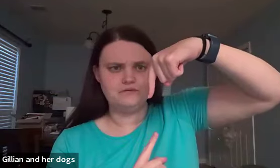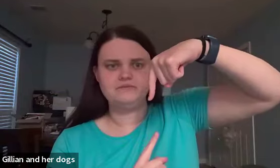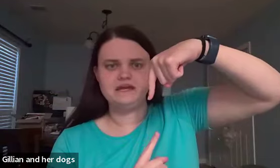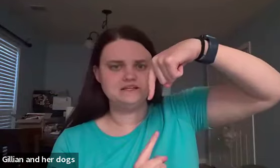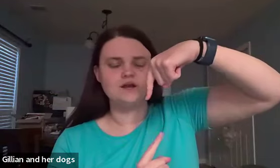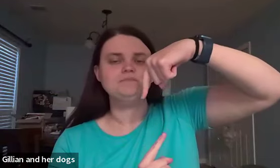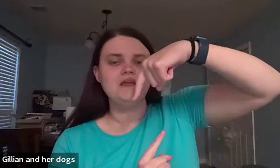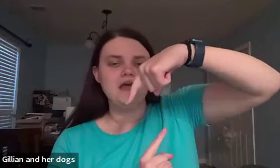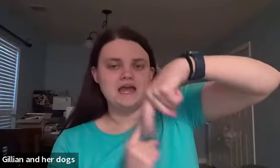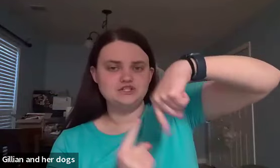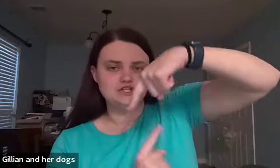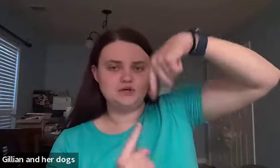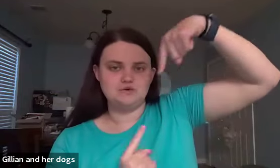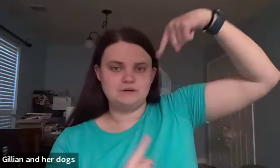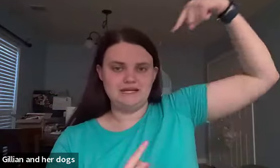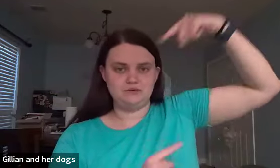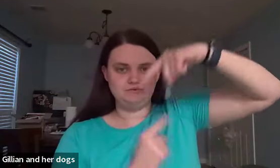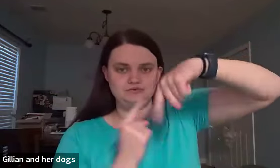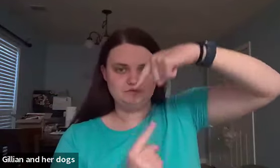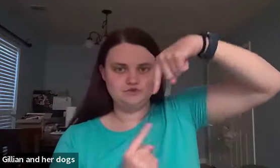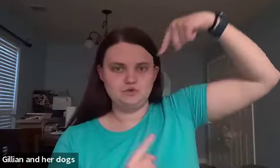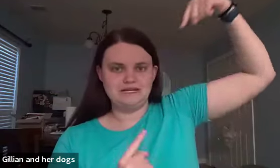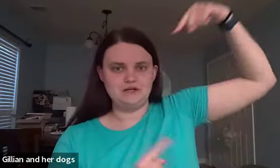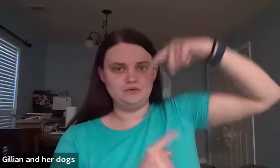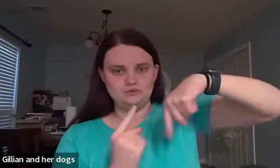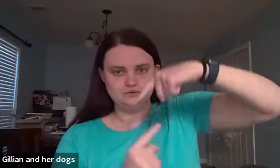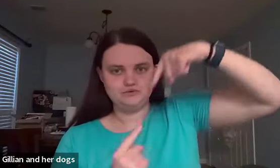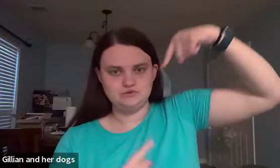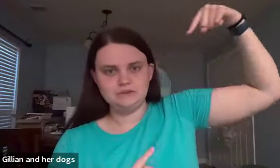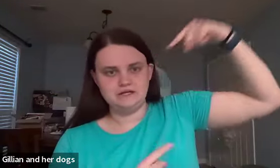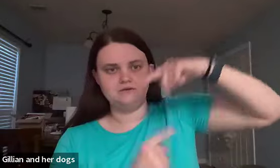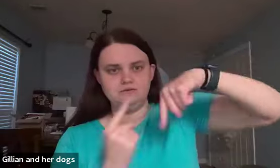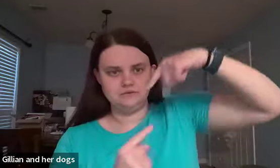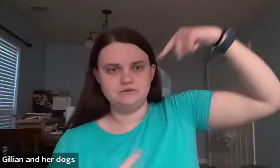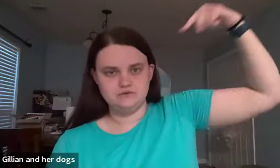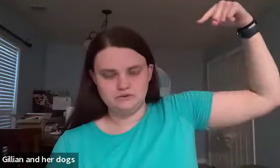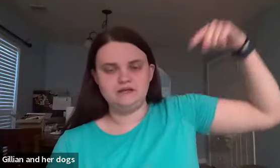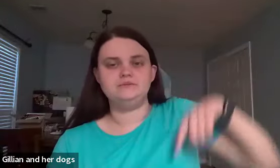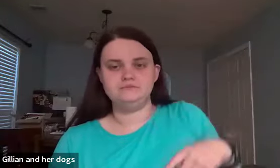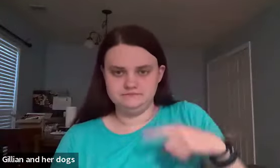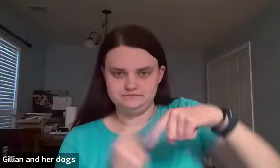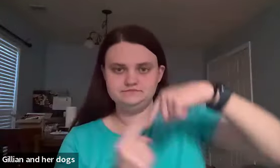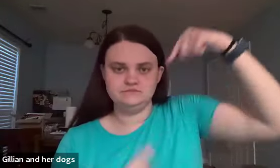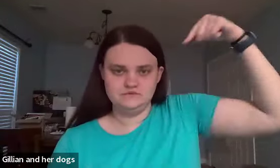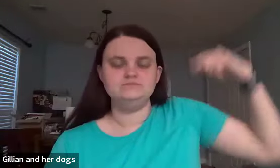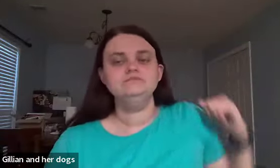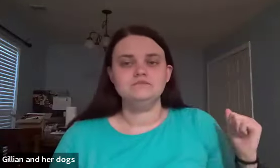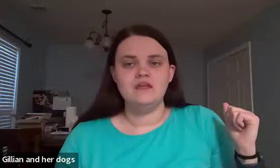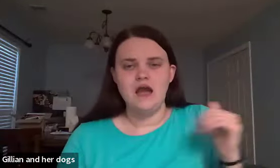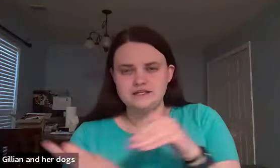go. Can't talk. And you're going to go tornado, tornado, tornado, tornado. I